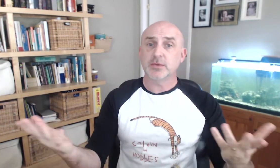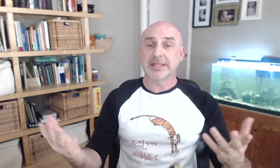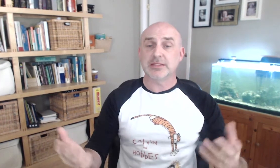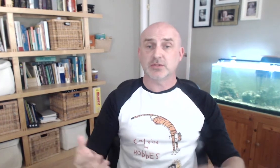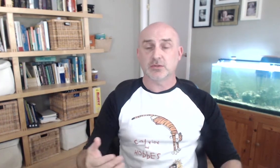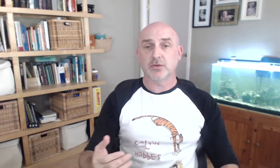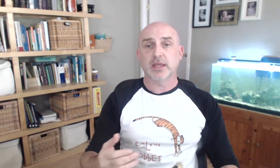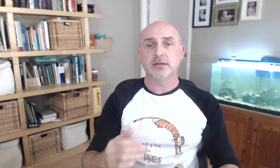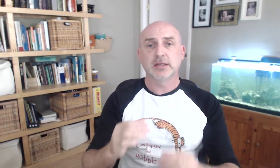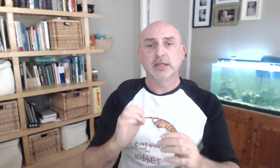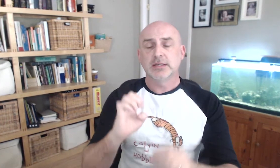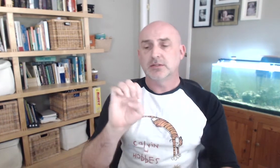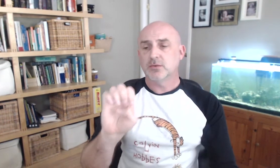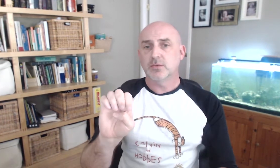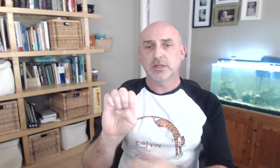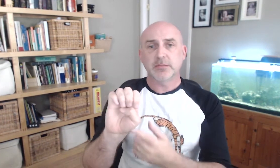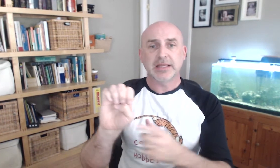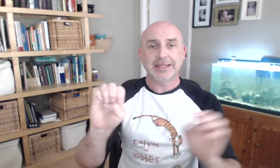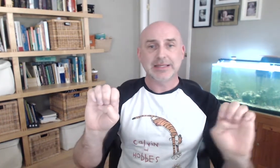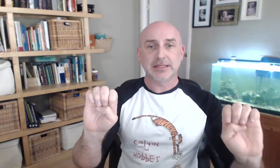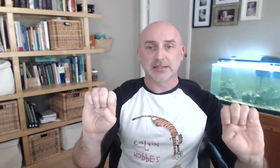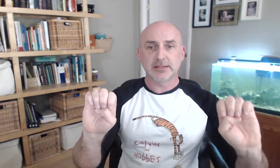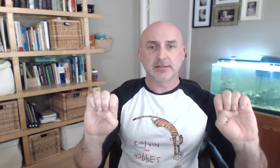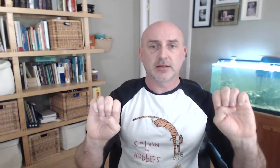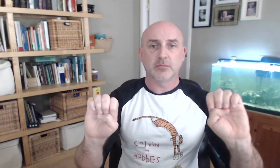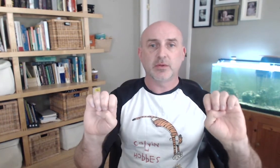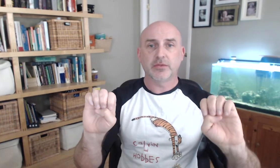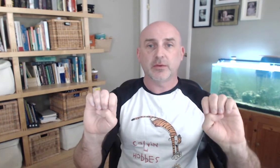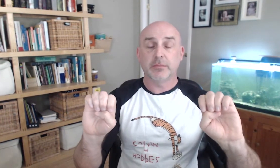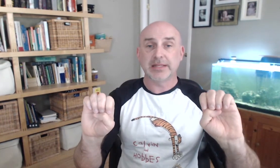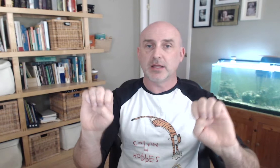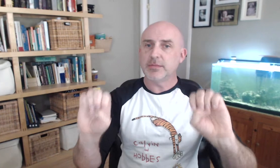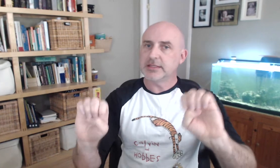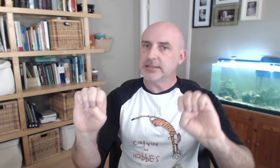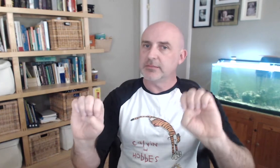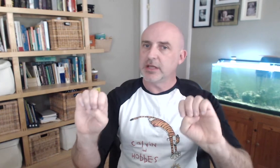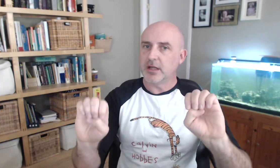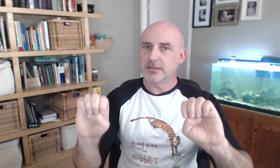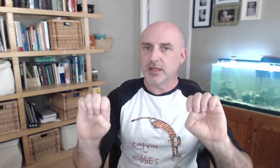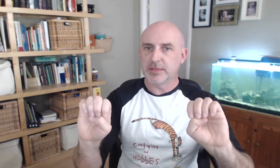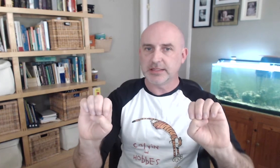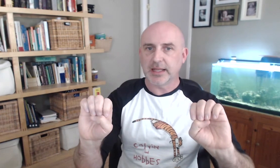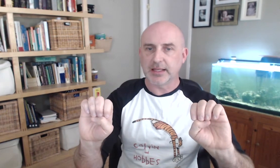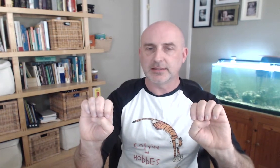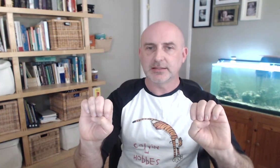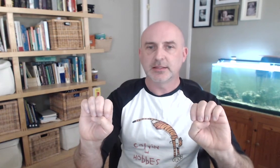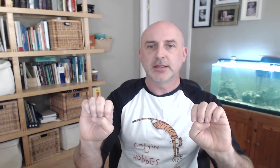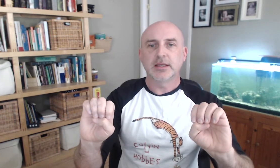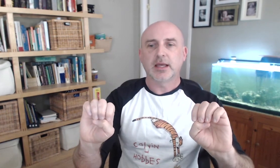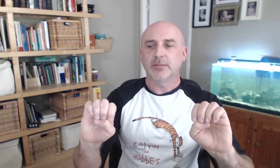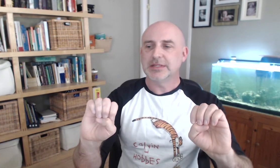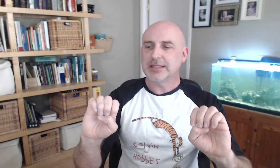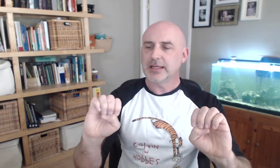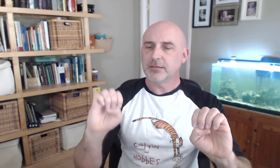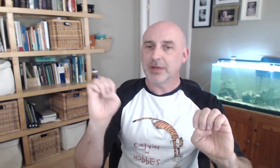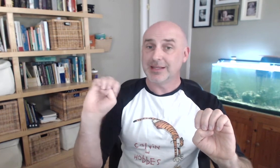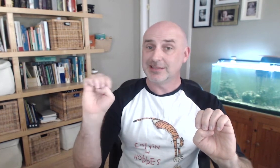with Easter, okay? So we're going to make E's on both my dominant and my non-dominant hand. I'm going to take my